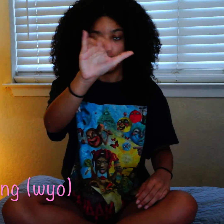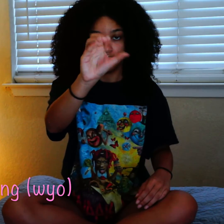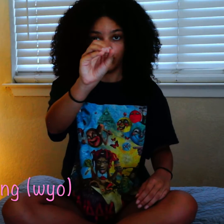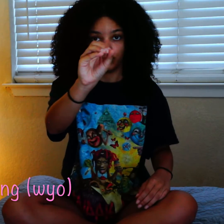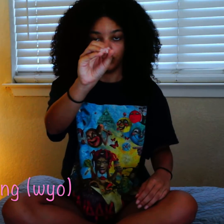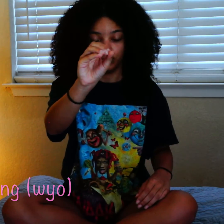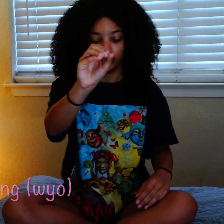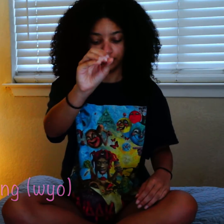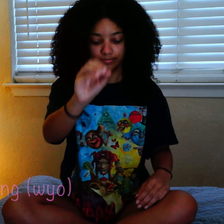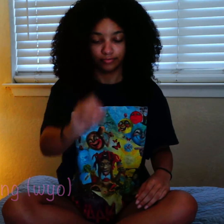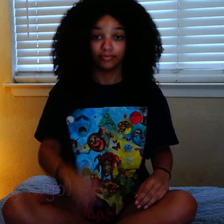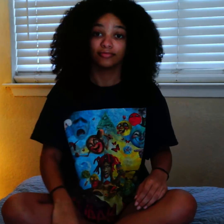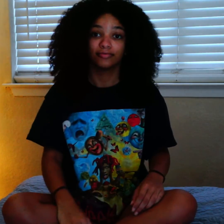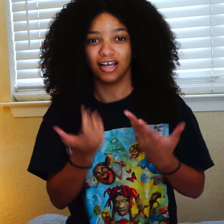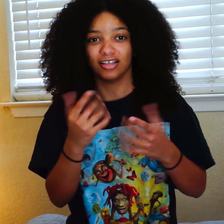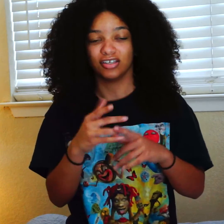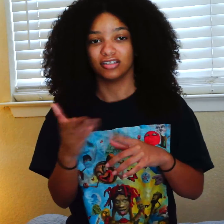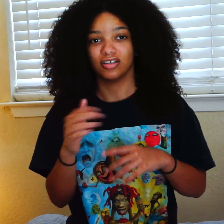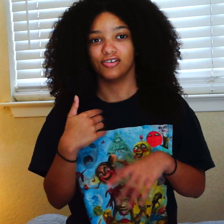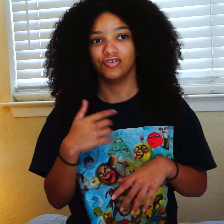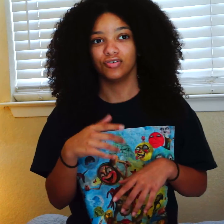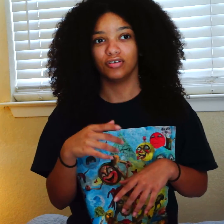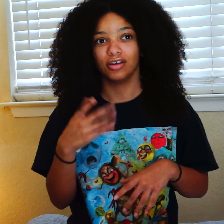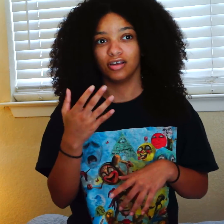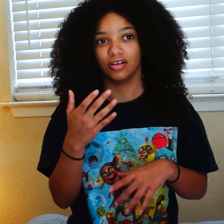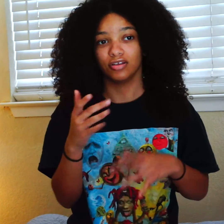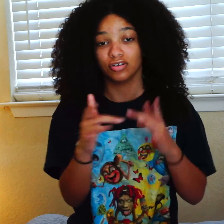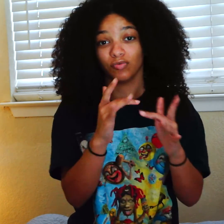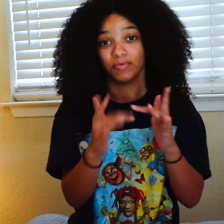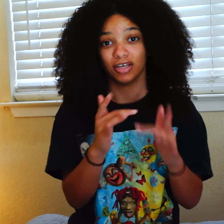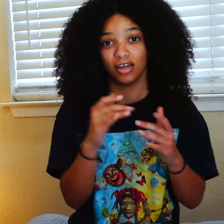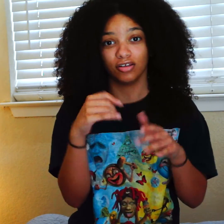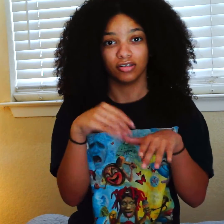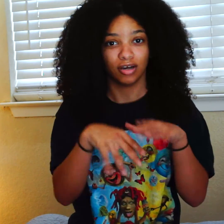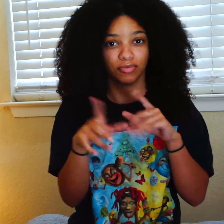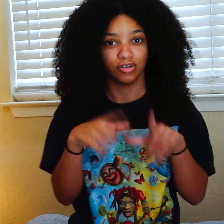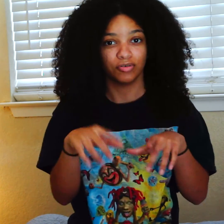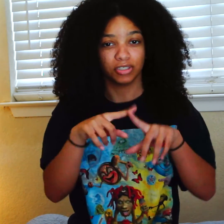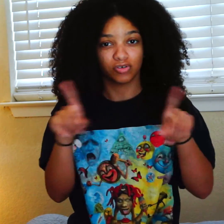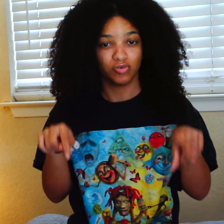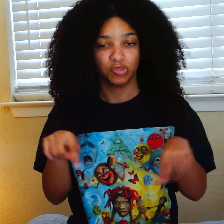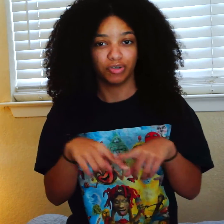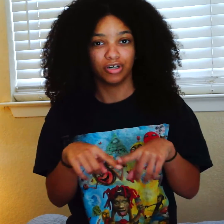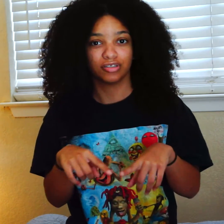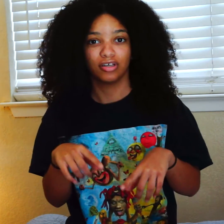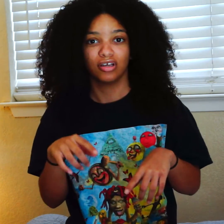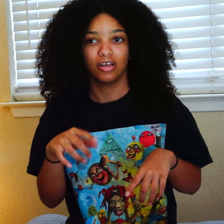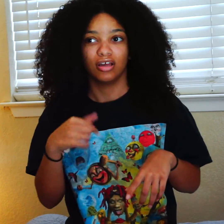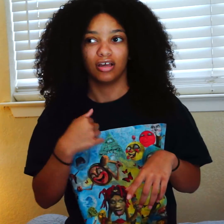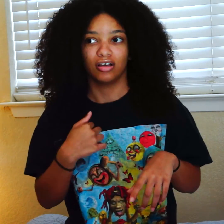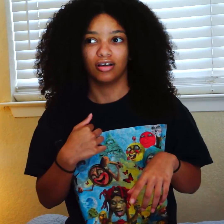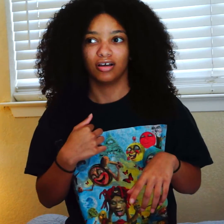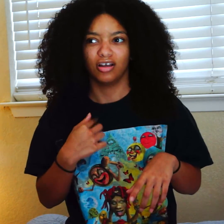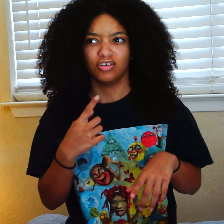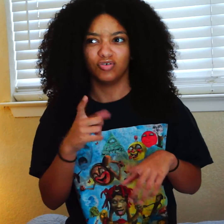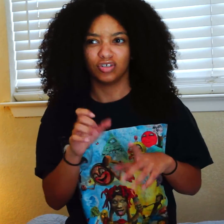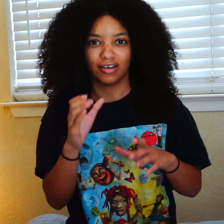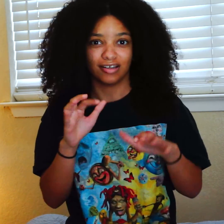W-Y-O. A lot of things. There's a website down below in the description box. You just gotta